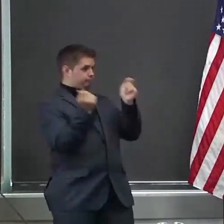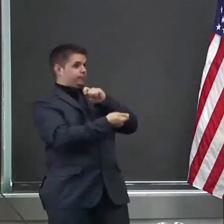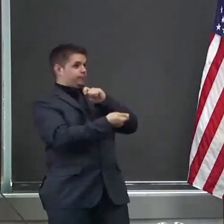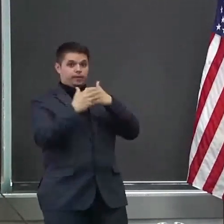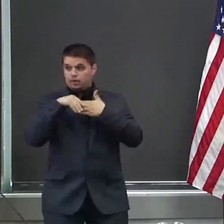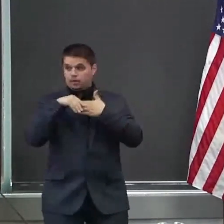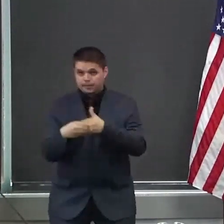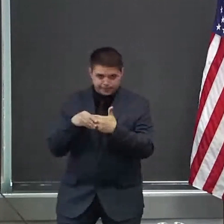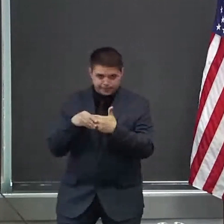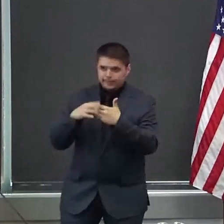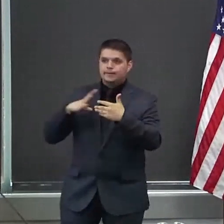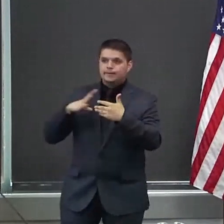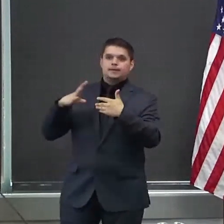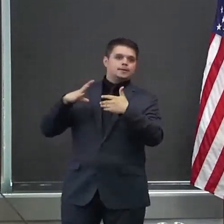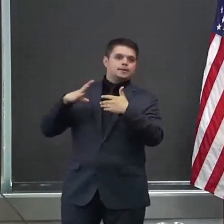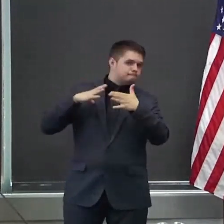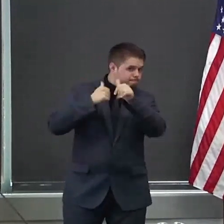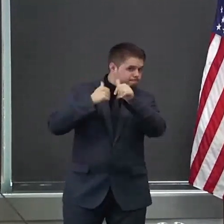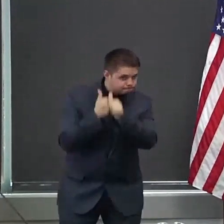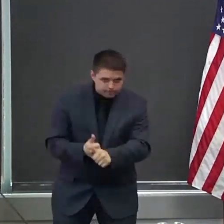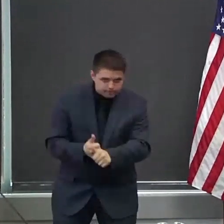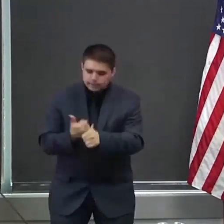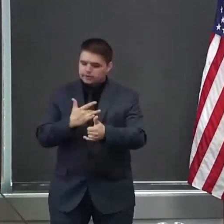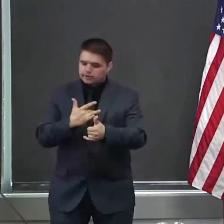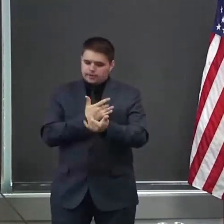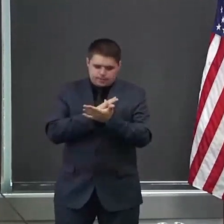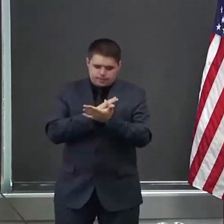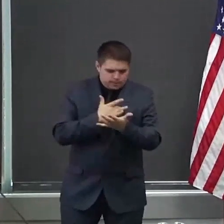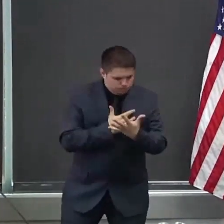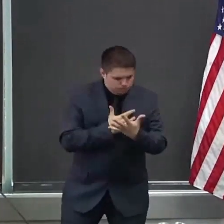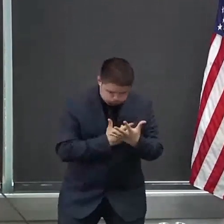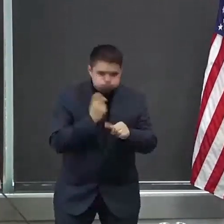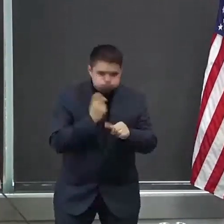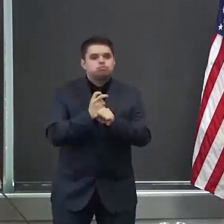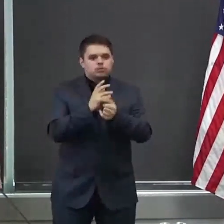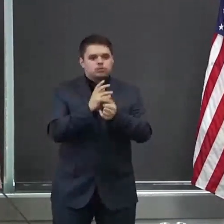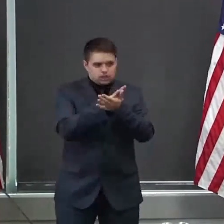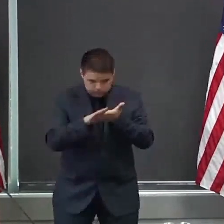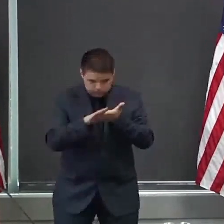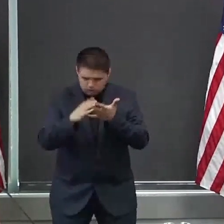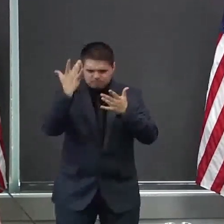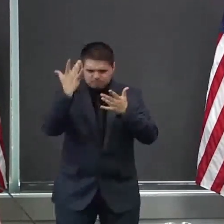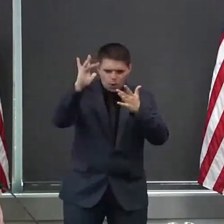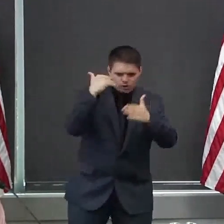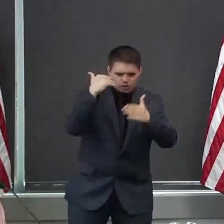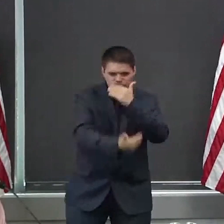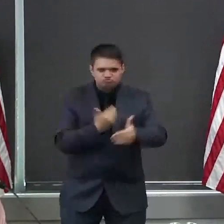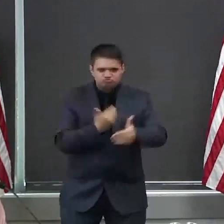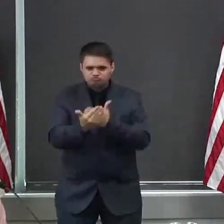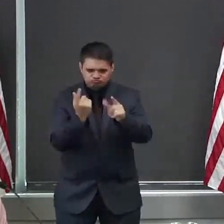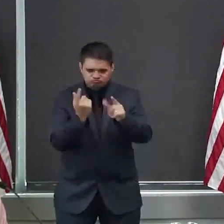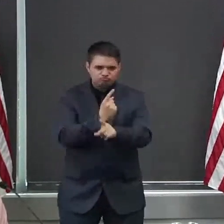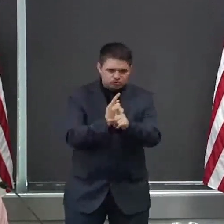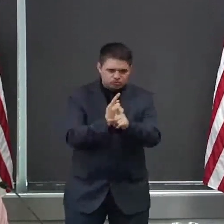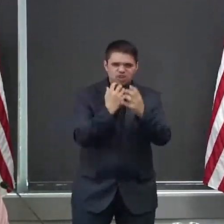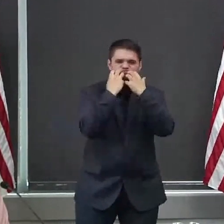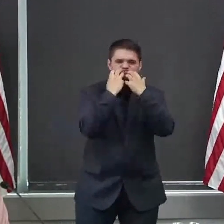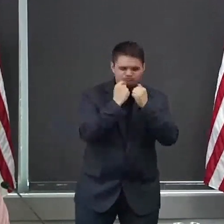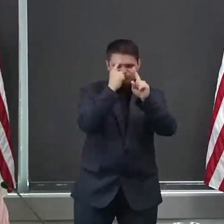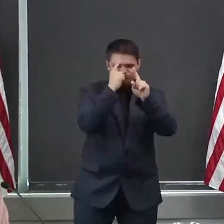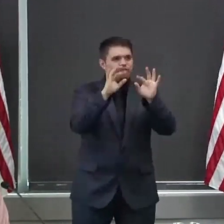to continue to be kind, to continue to be smart, to continue to protect their family members, their neighbors, and their